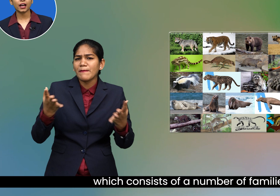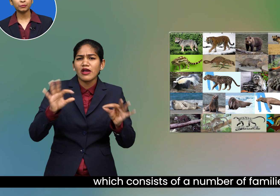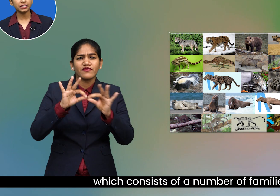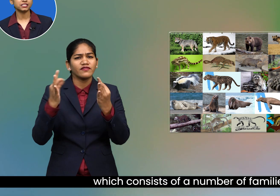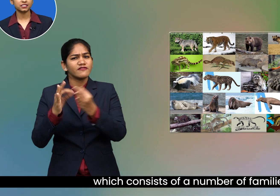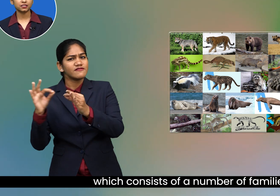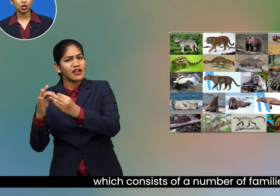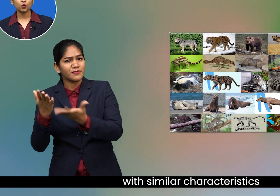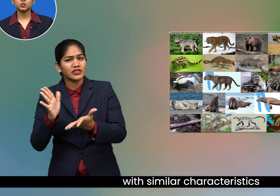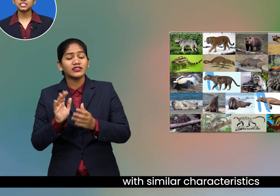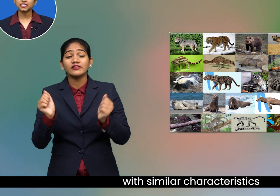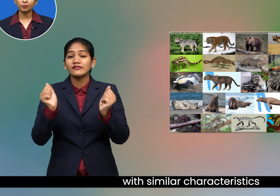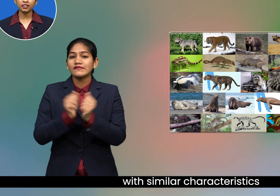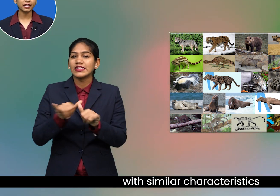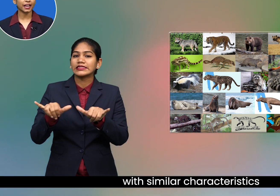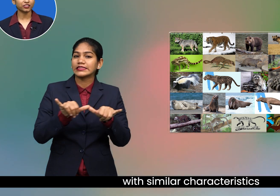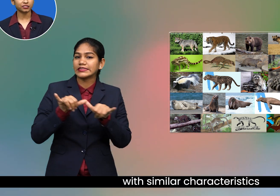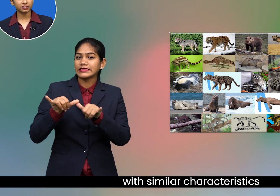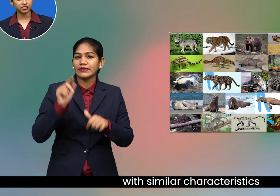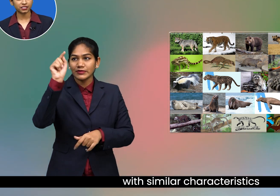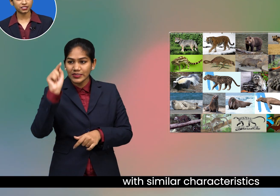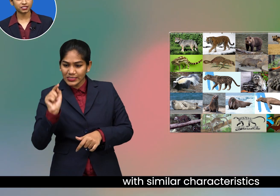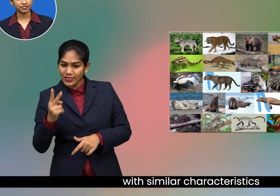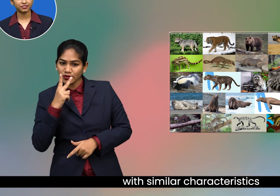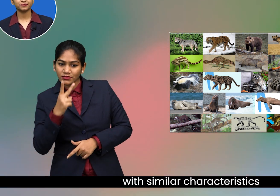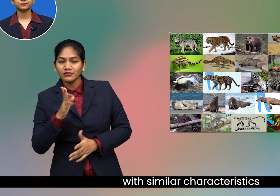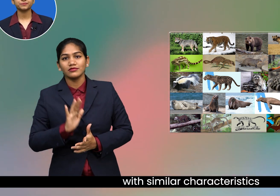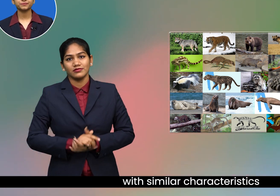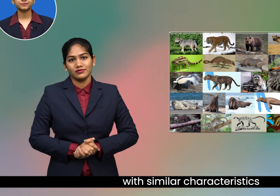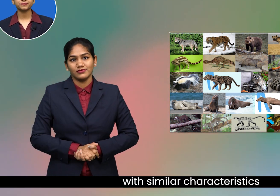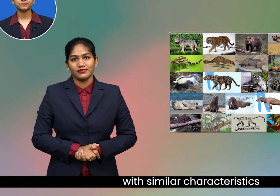of families with similar characteristics.